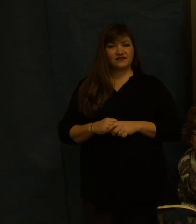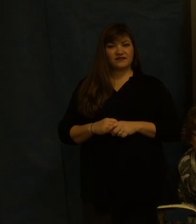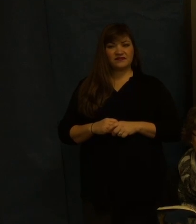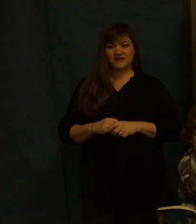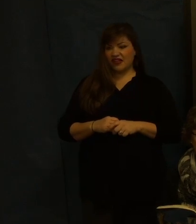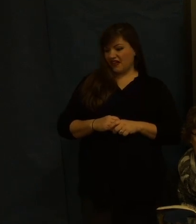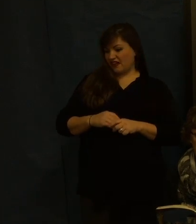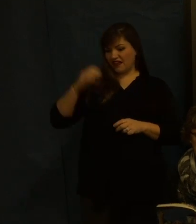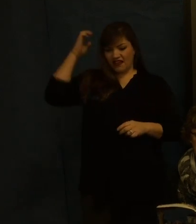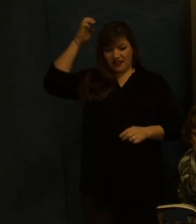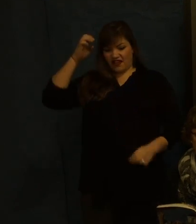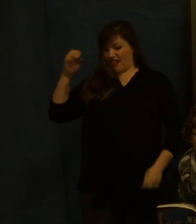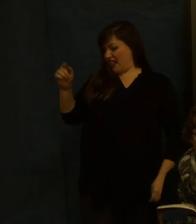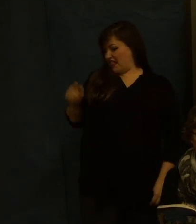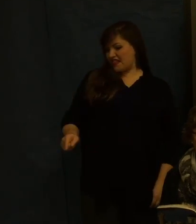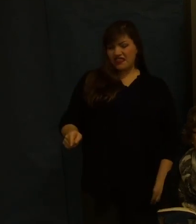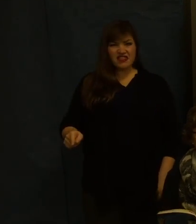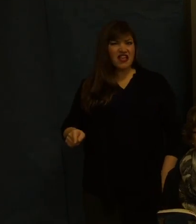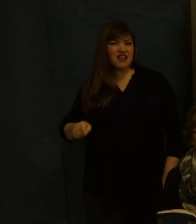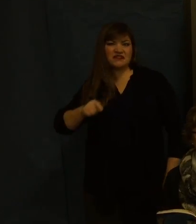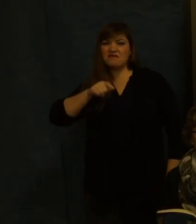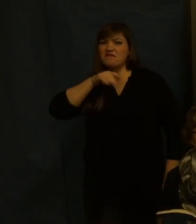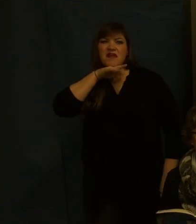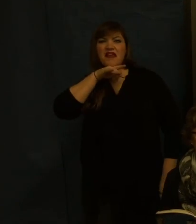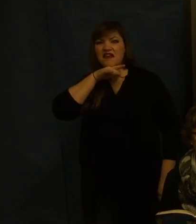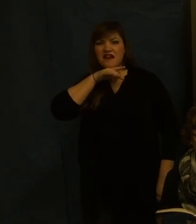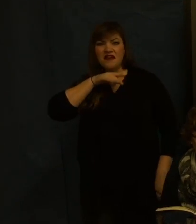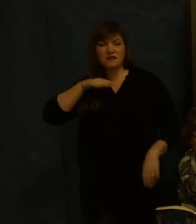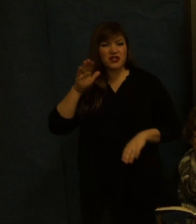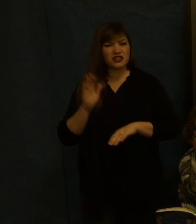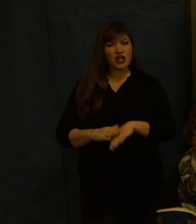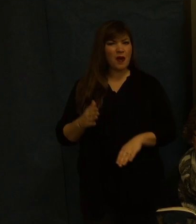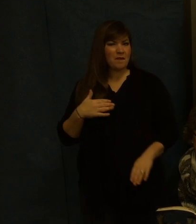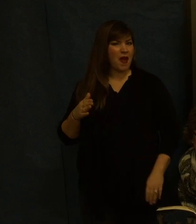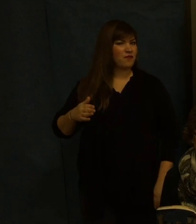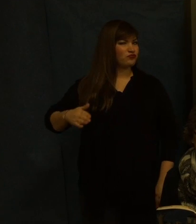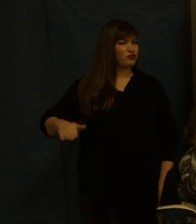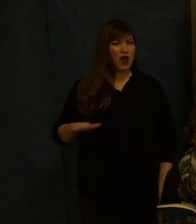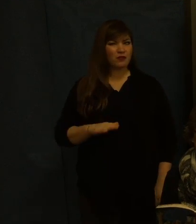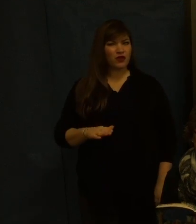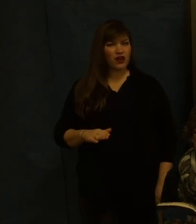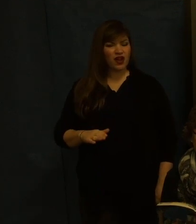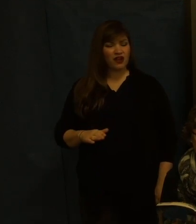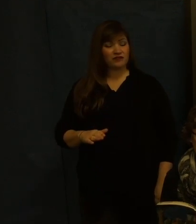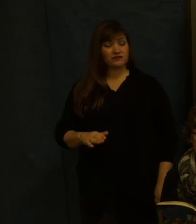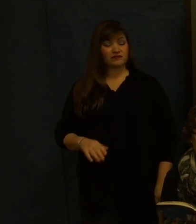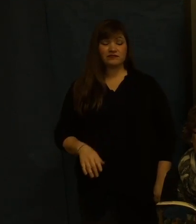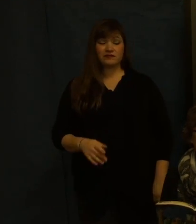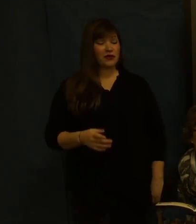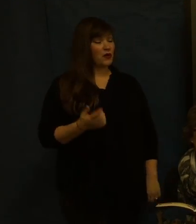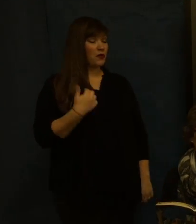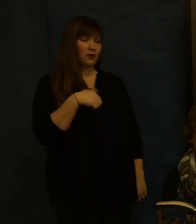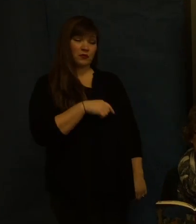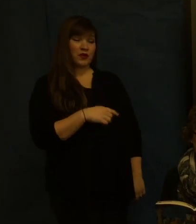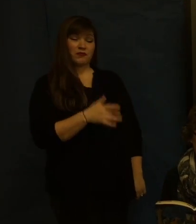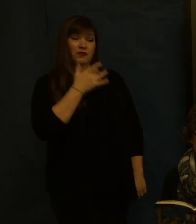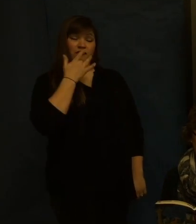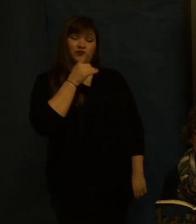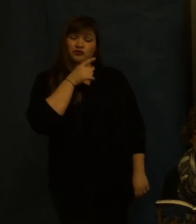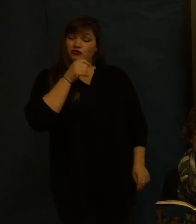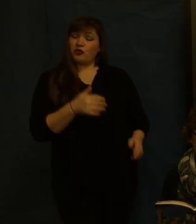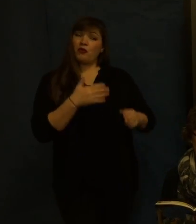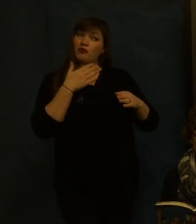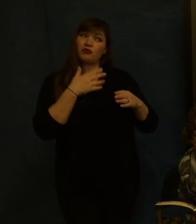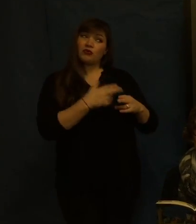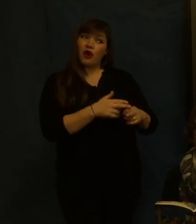This pig, she said, was on my property. We prefer that you did not call her a pig,